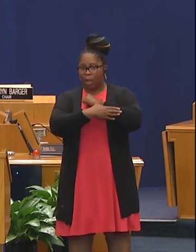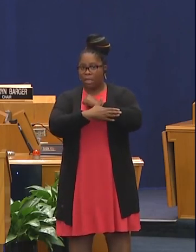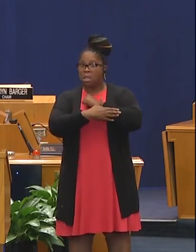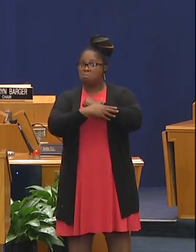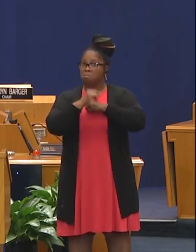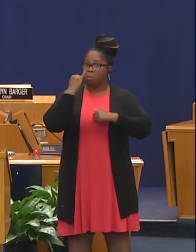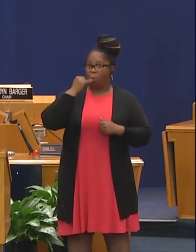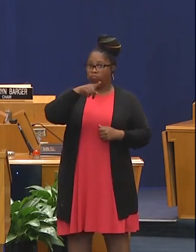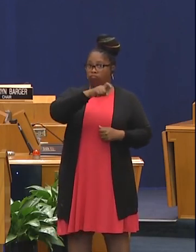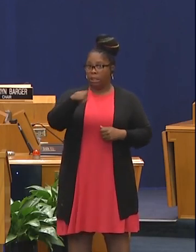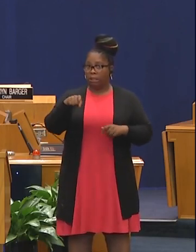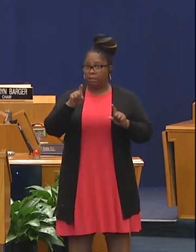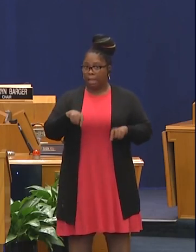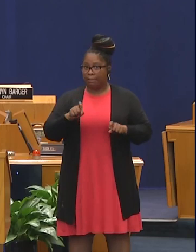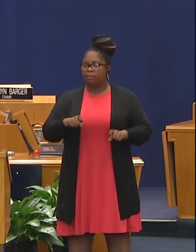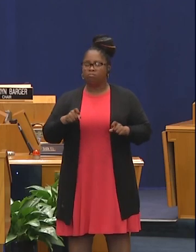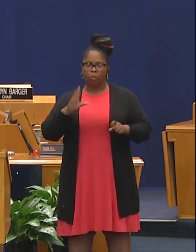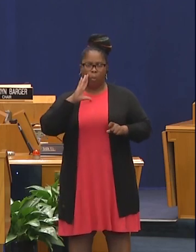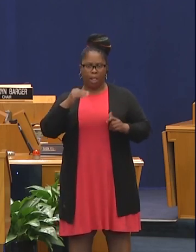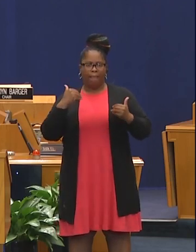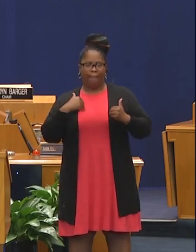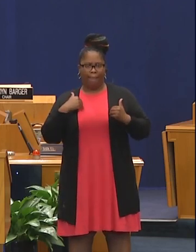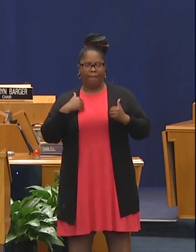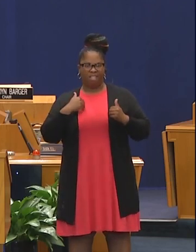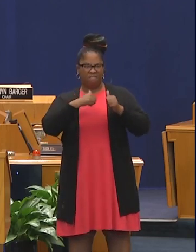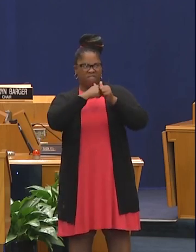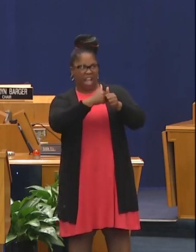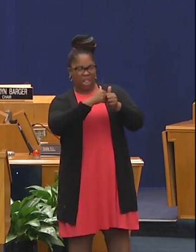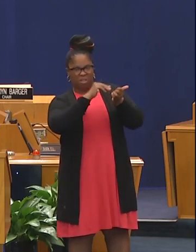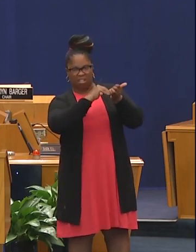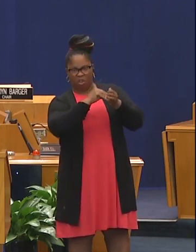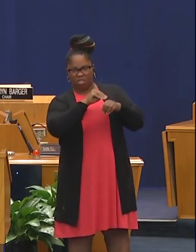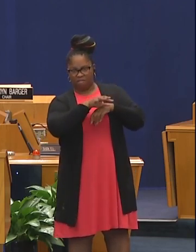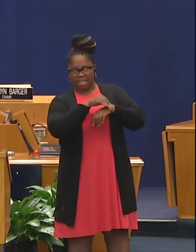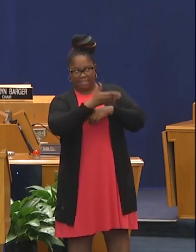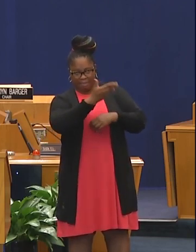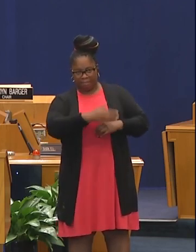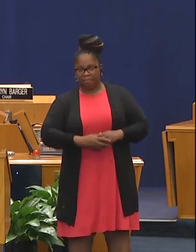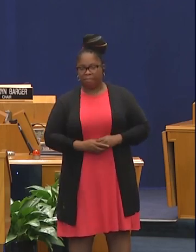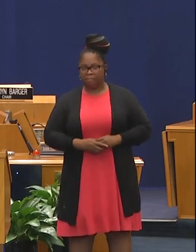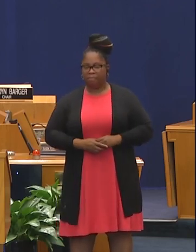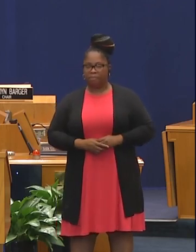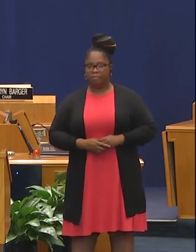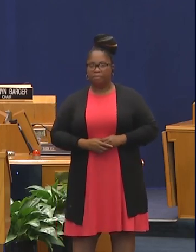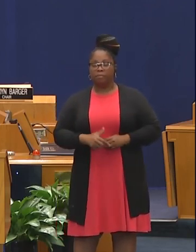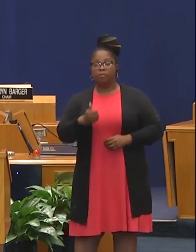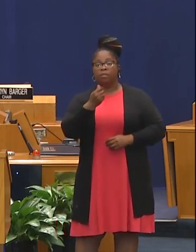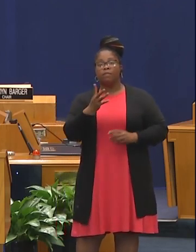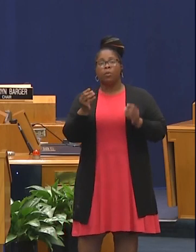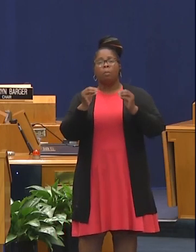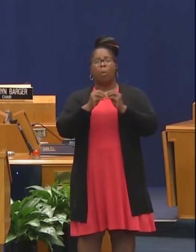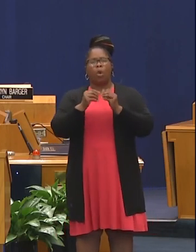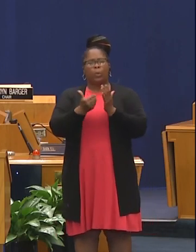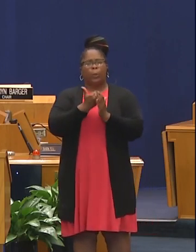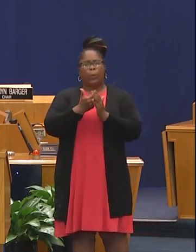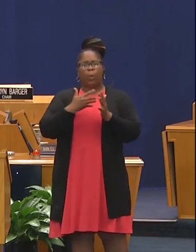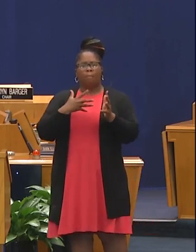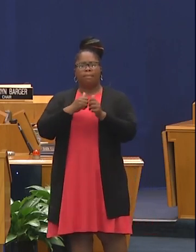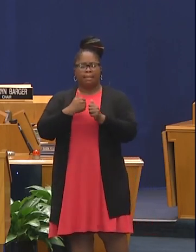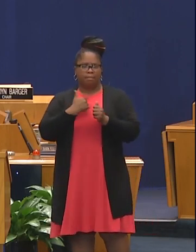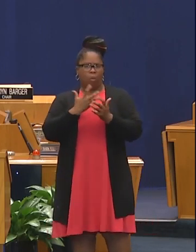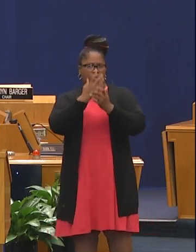to be tested under the guidance of their provider. I have a couple of new updates today that I wanted